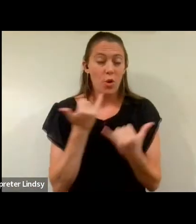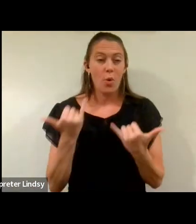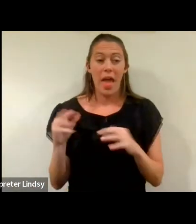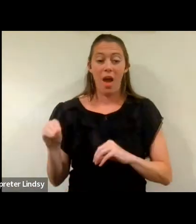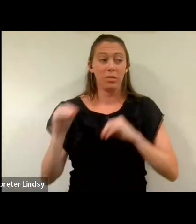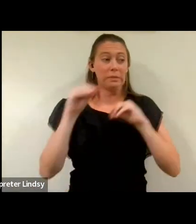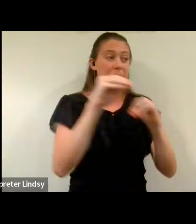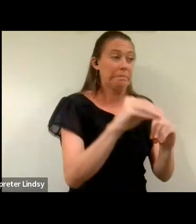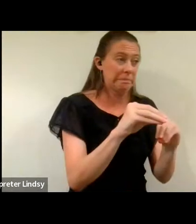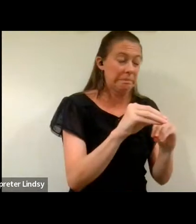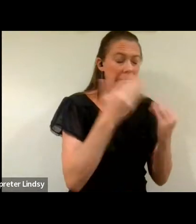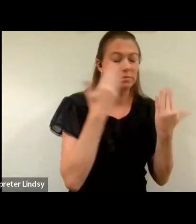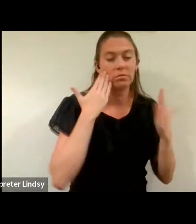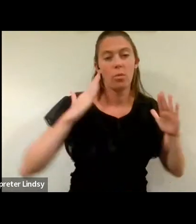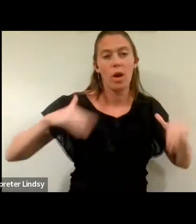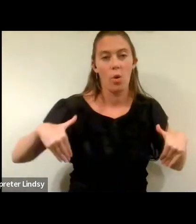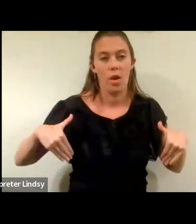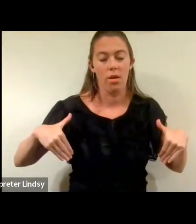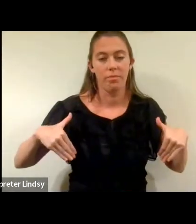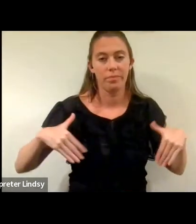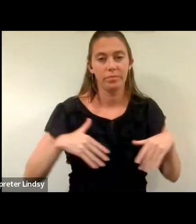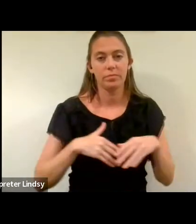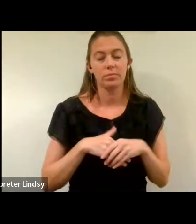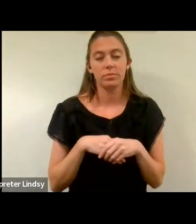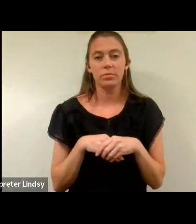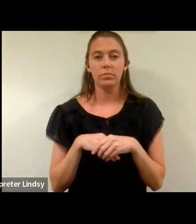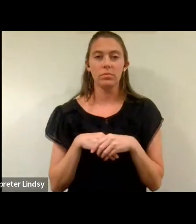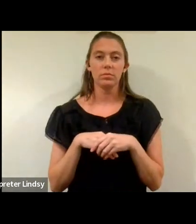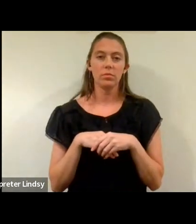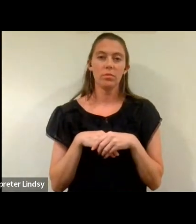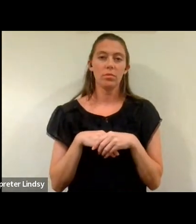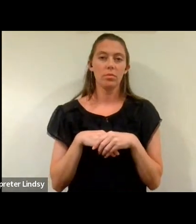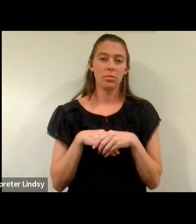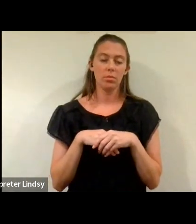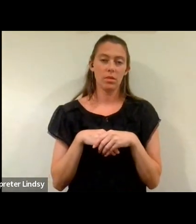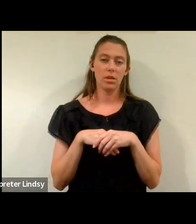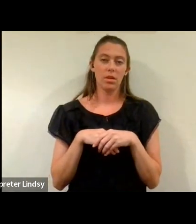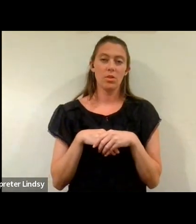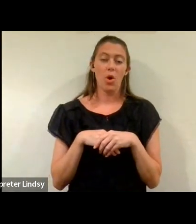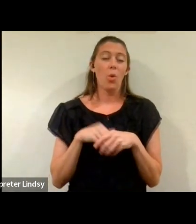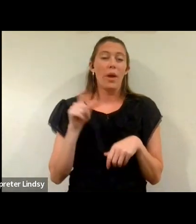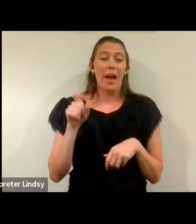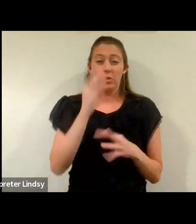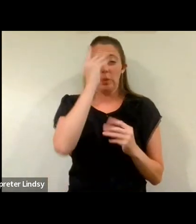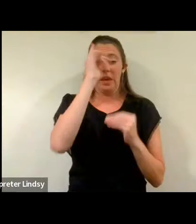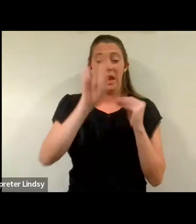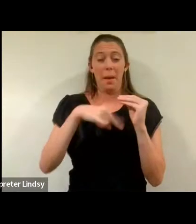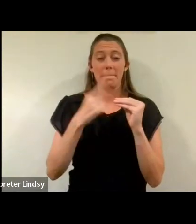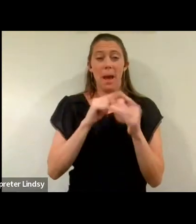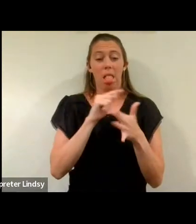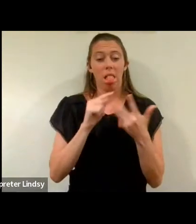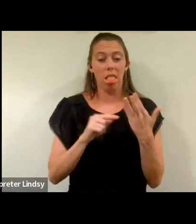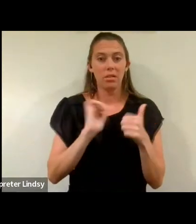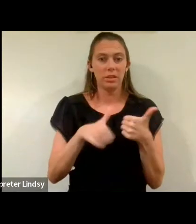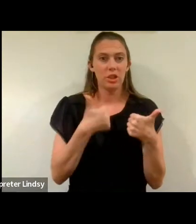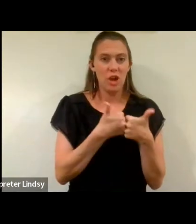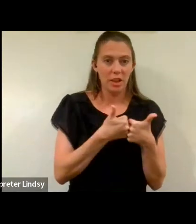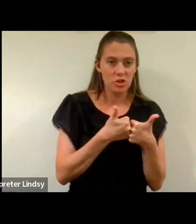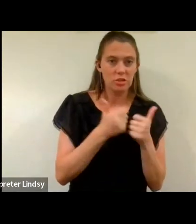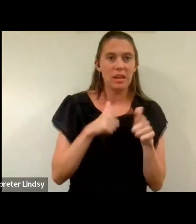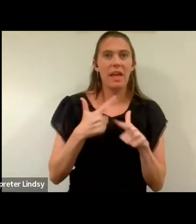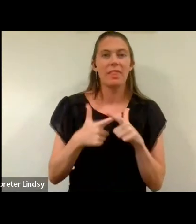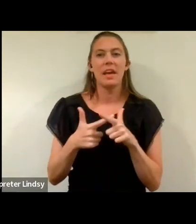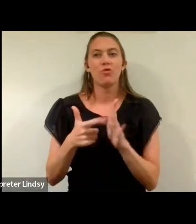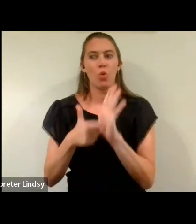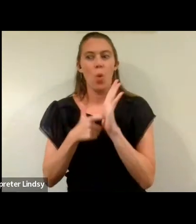point. But this is the reality we're dealing with. And then we have to remember all of these things that you want us to do. And this is